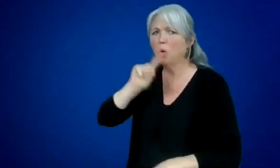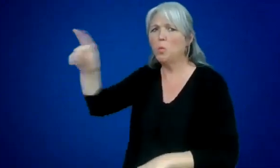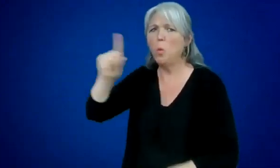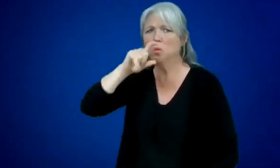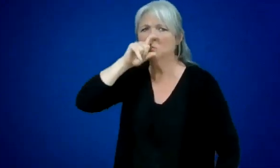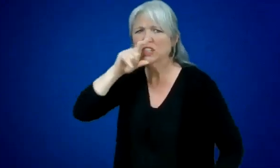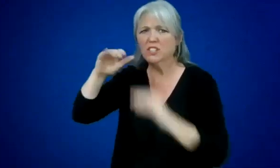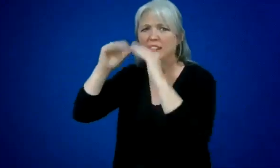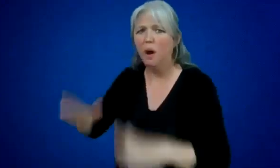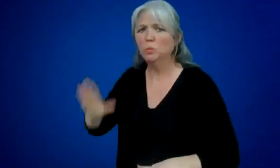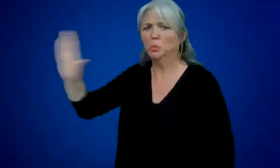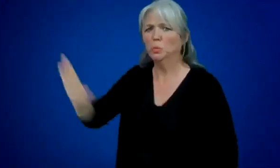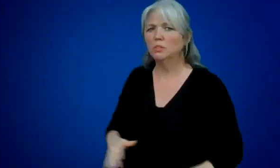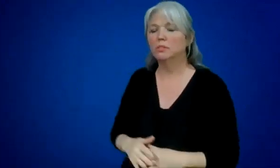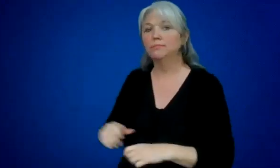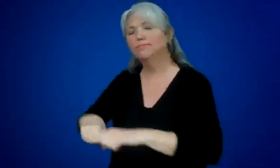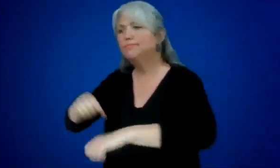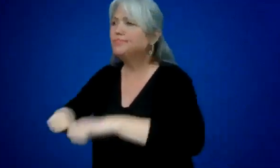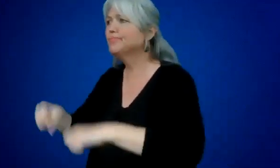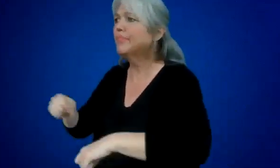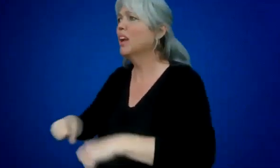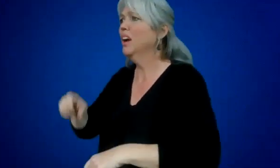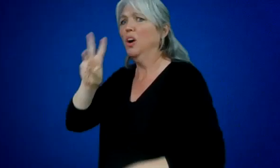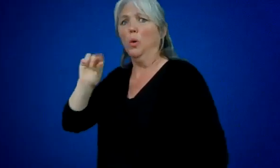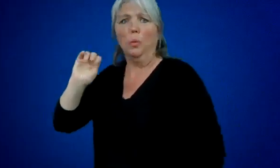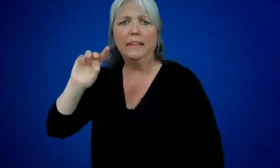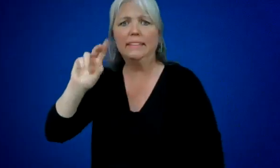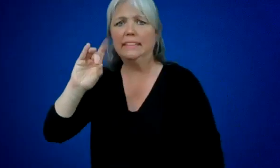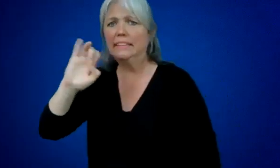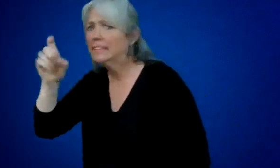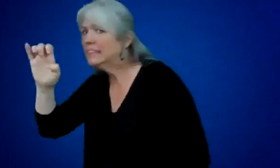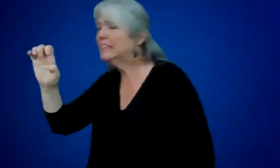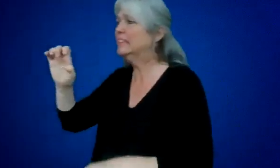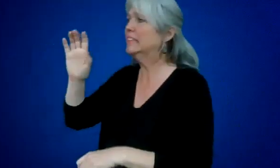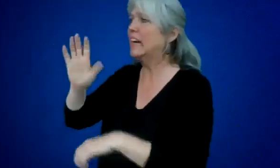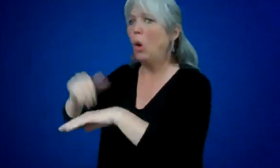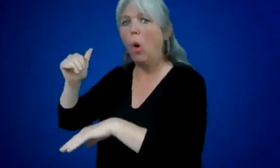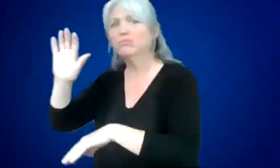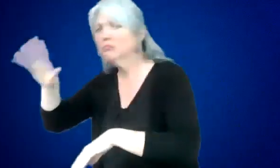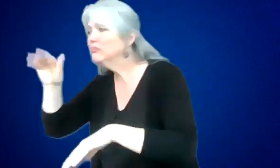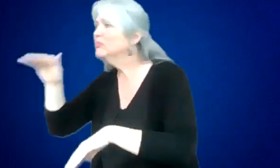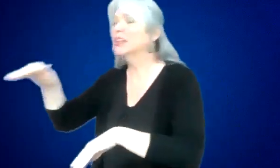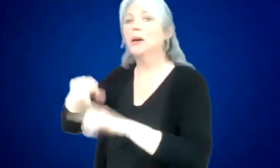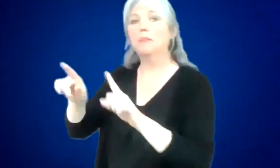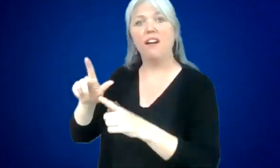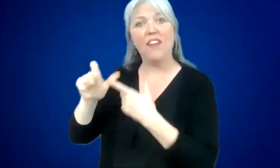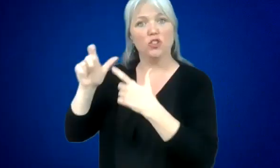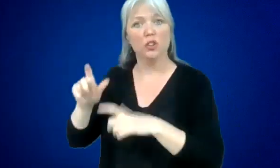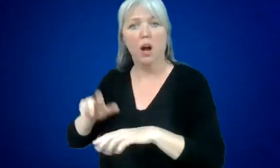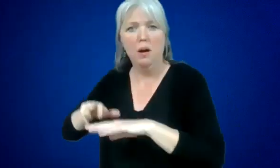house." "Winn-Dixie!" I called, but he kept on going faster and hopped a gate and